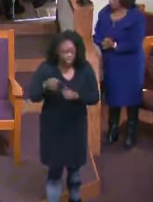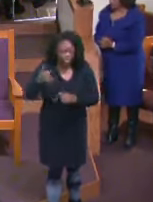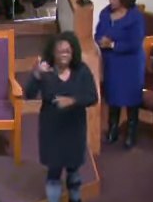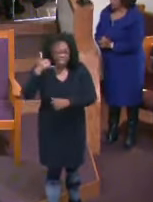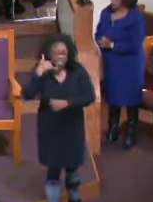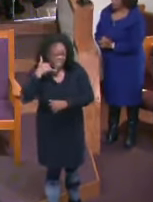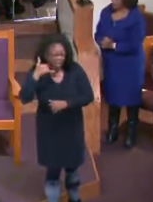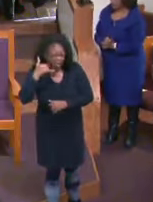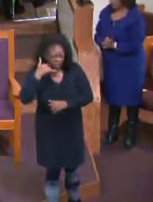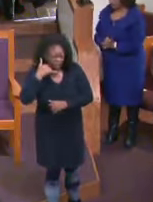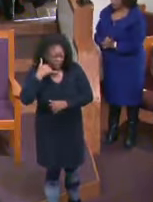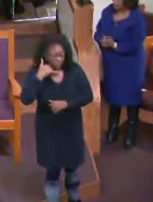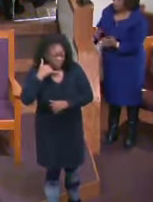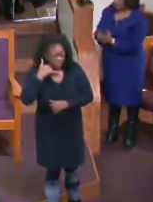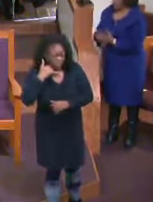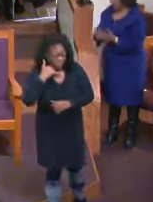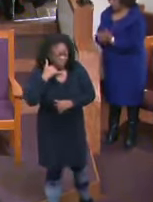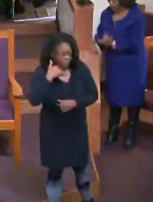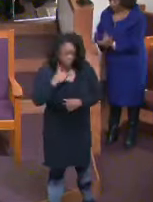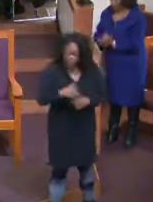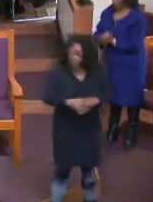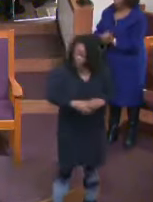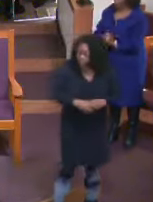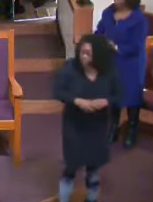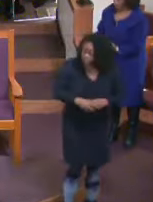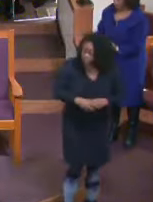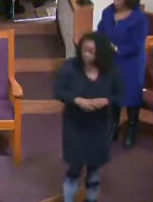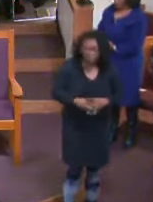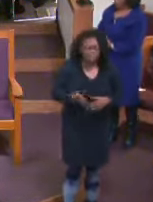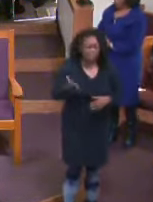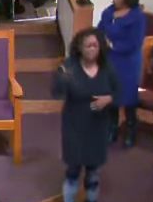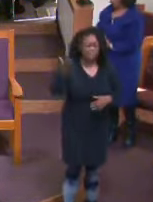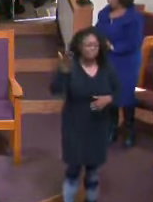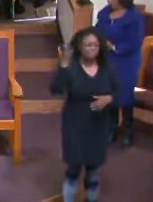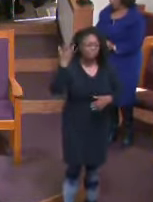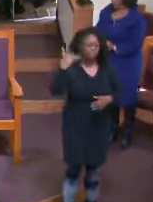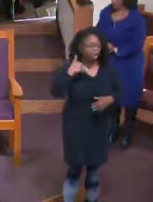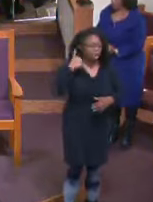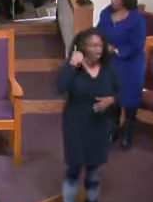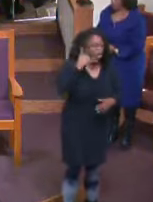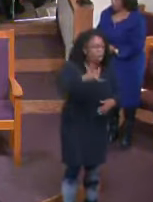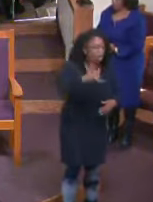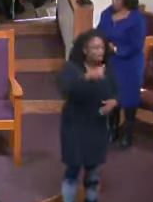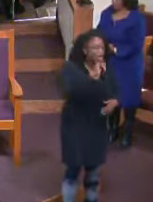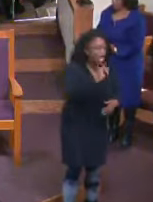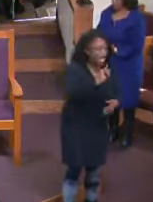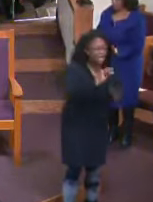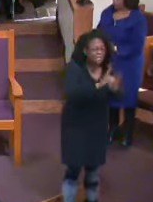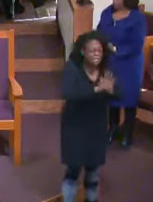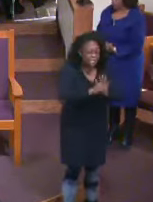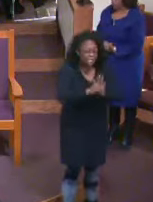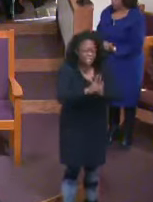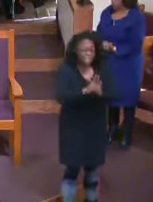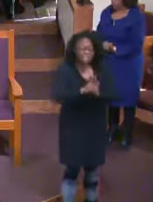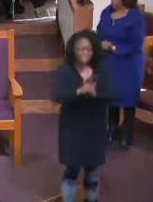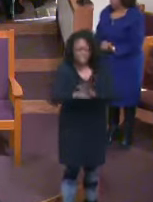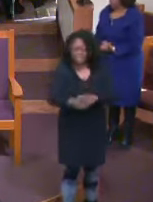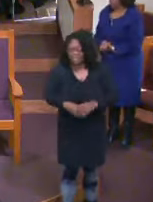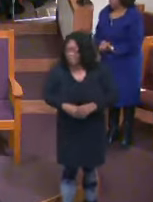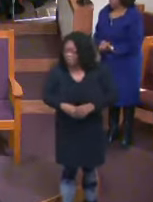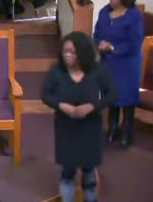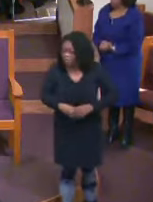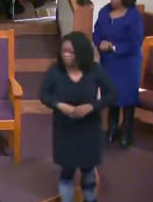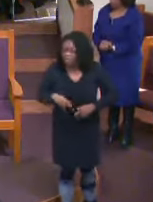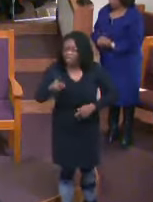the line has never been busy. Before caller ID and before call waiting, you